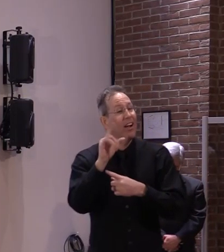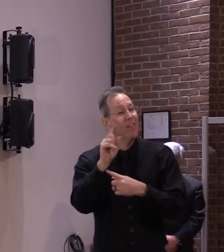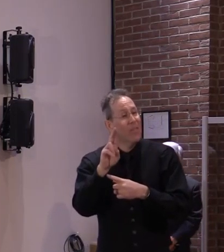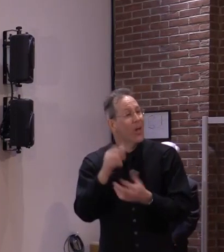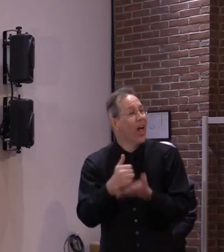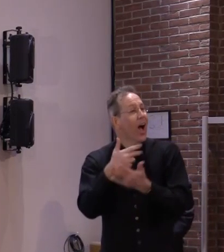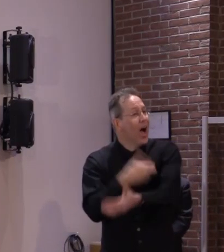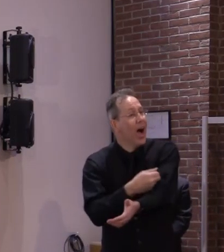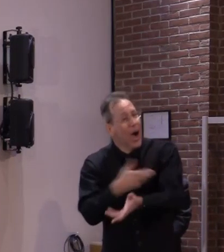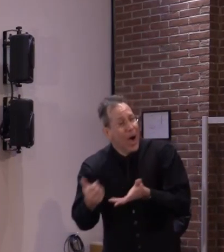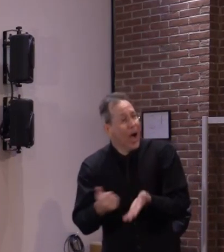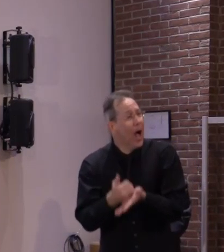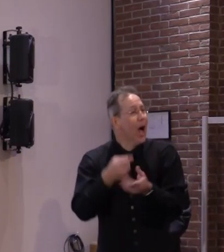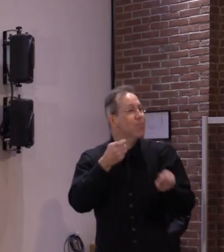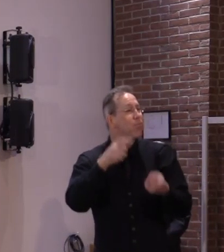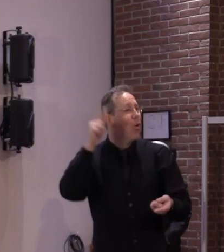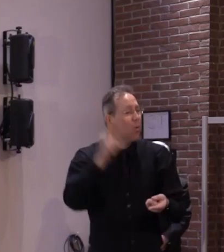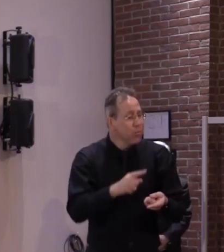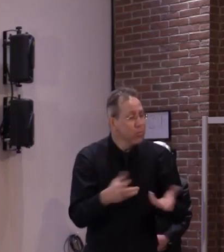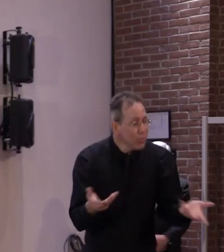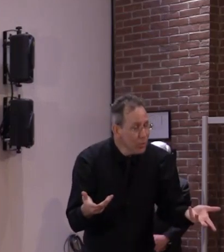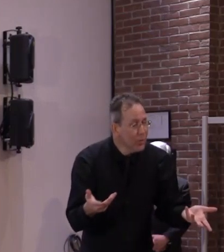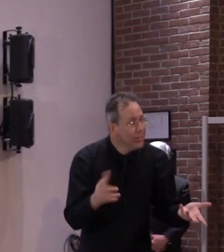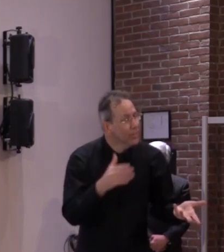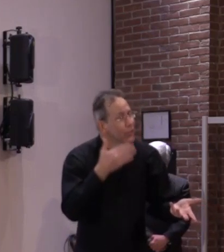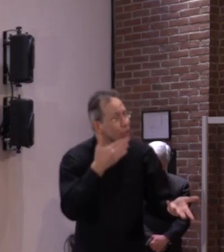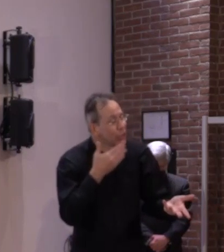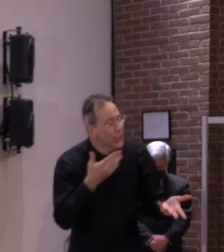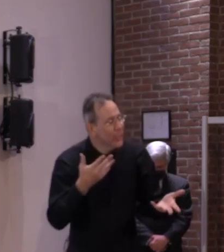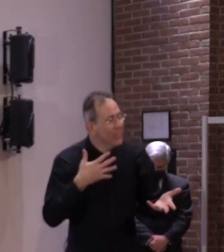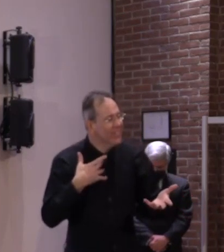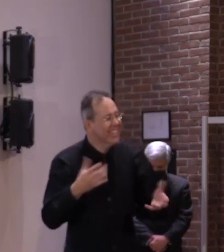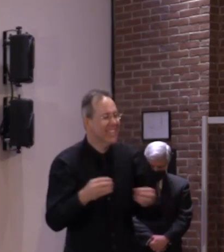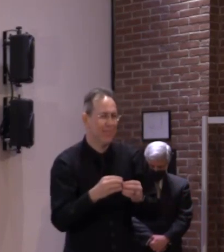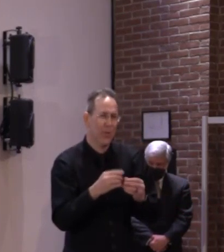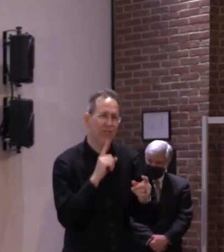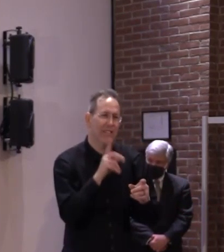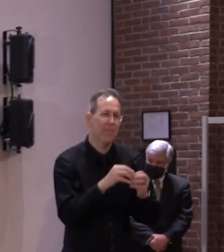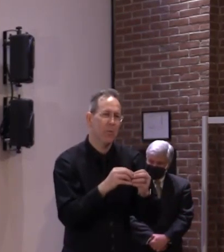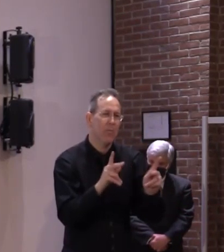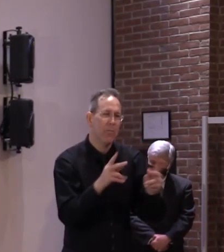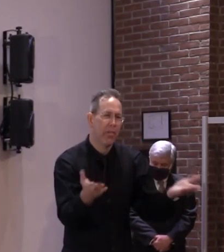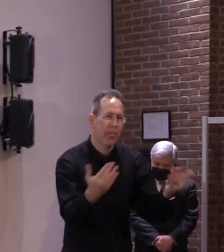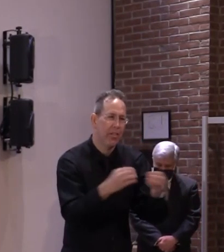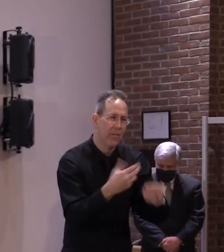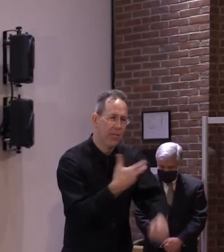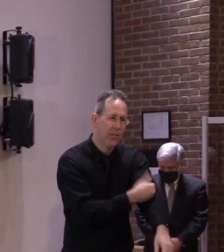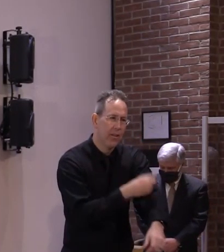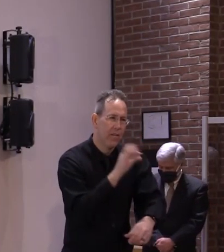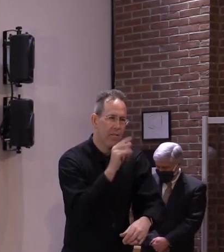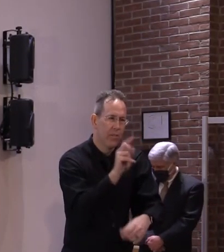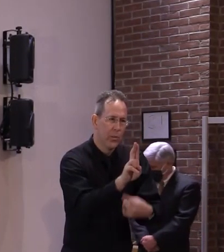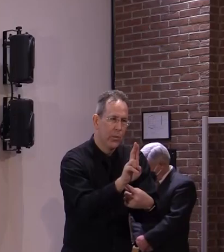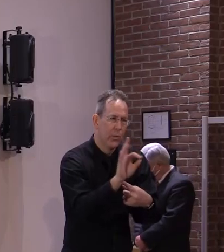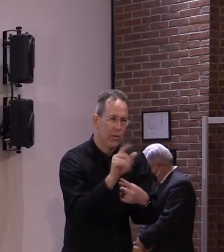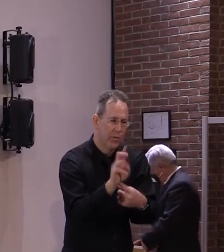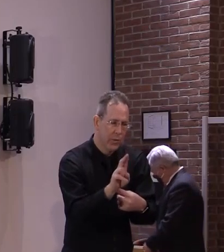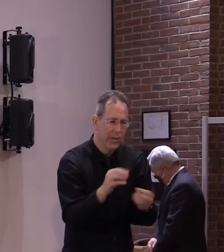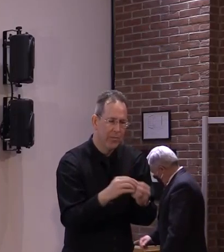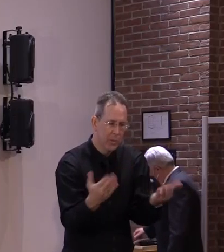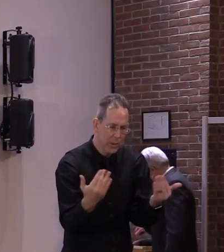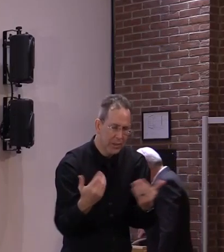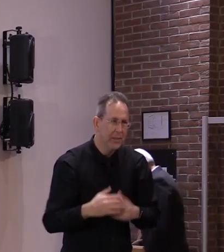is it going to be delayed? You know, usually the peak is a little beyond where we are now, but it's hard to have a peak when you don't